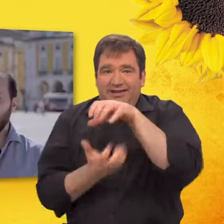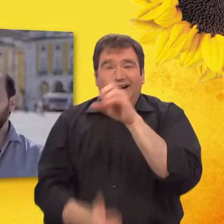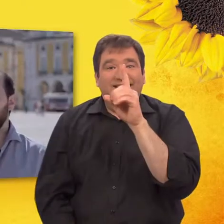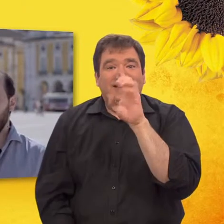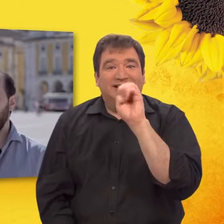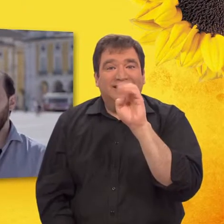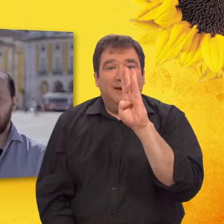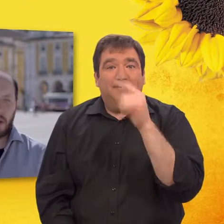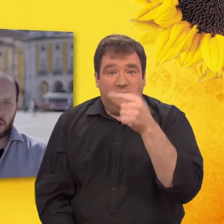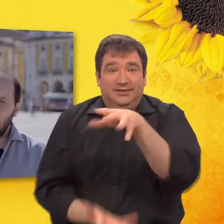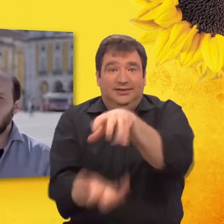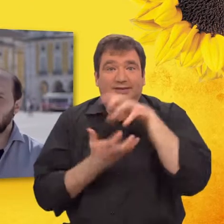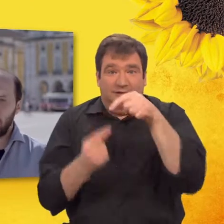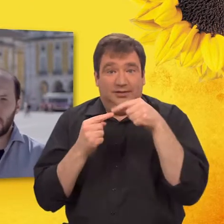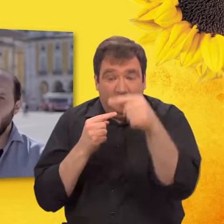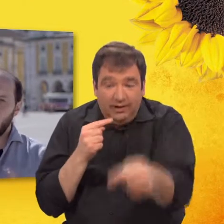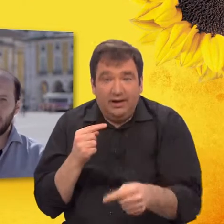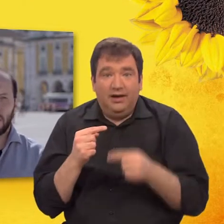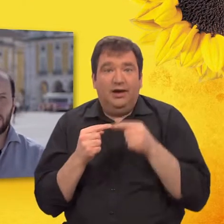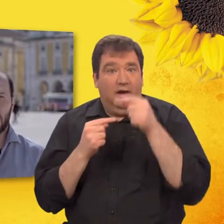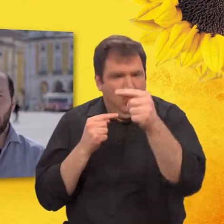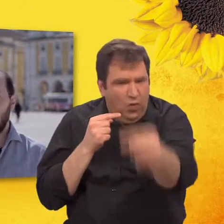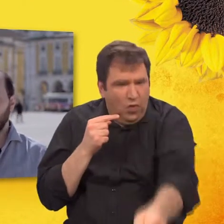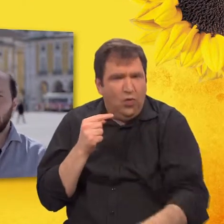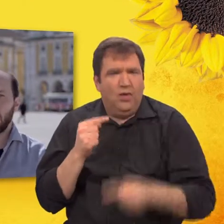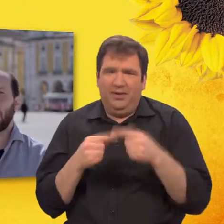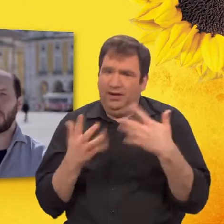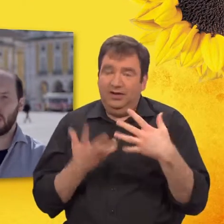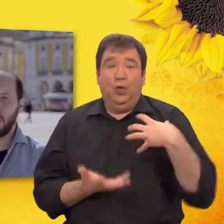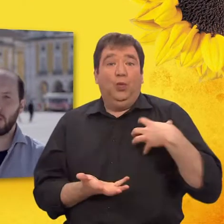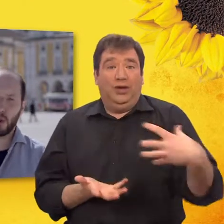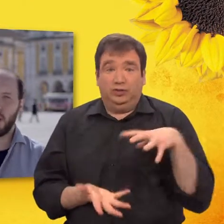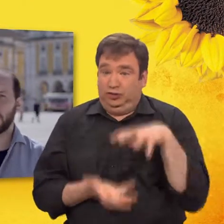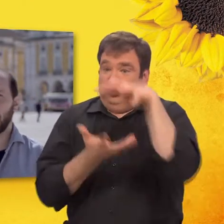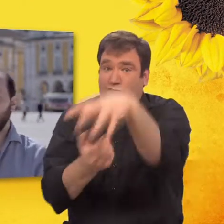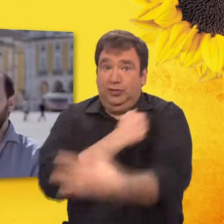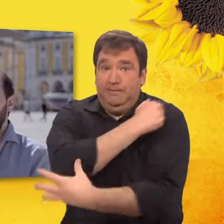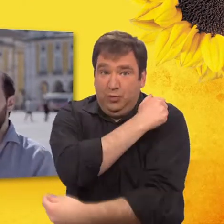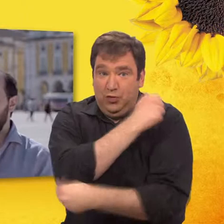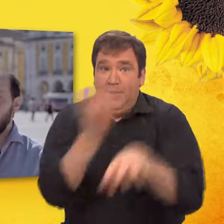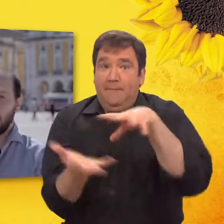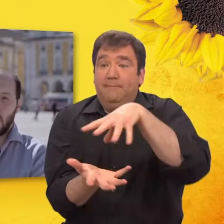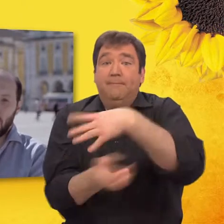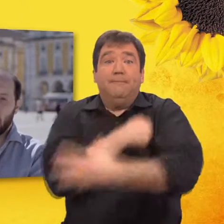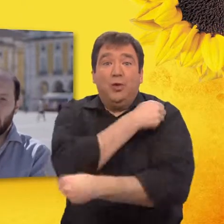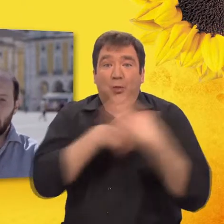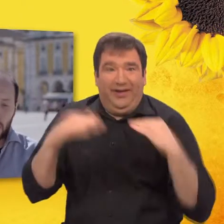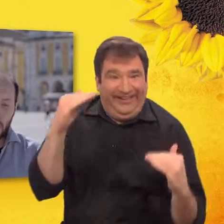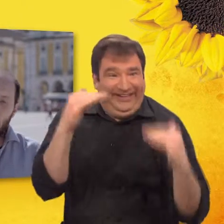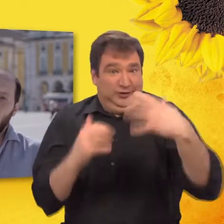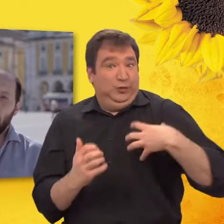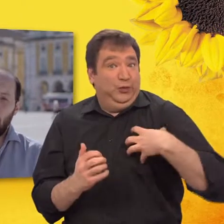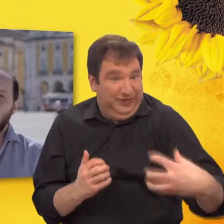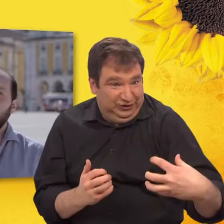O ciclo da dívida é um ciclo relativamente longo, mas simples. Os ricos emprestam aos pobres, os pobres precisam do dinheiro para poder convergir com os